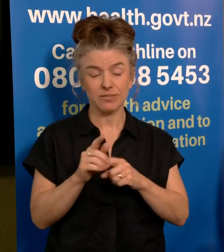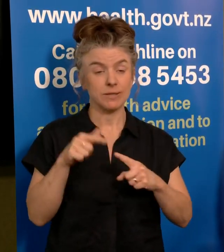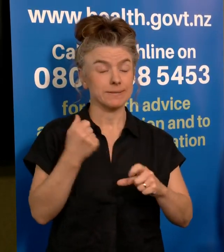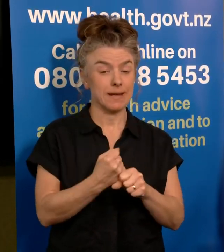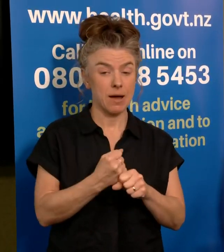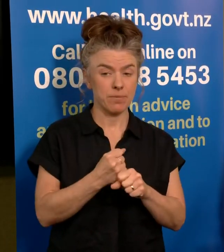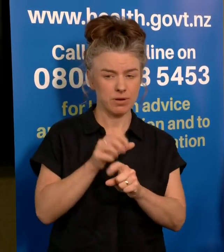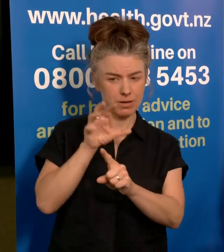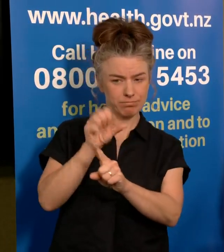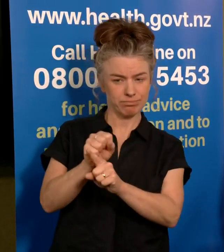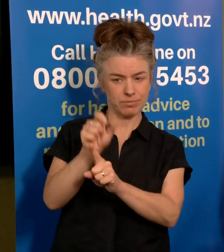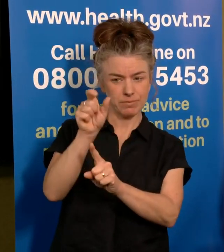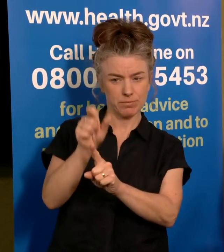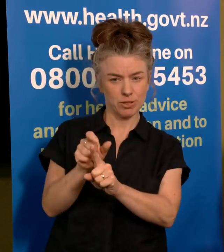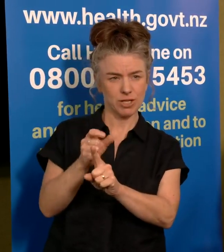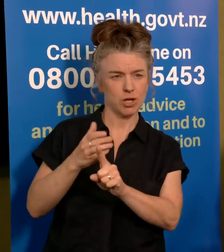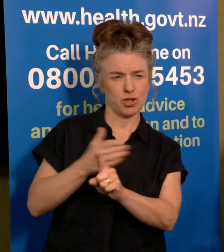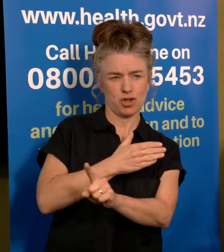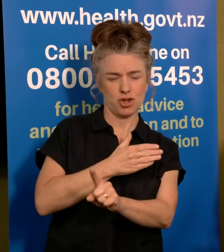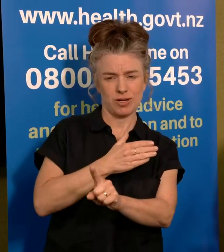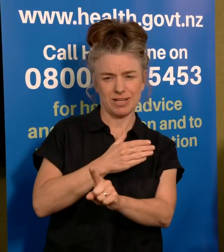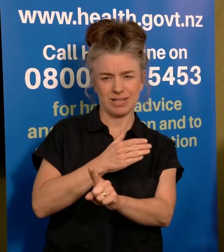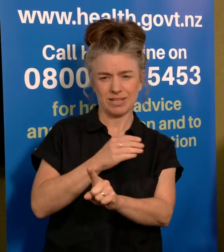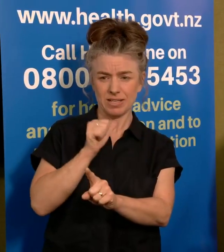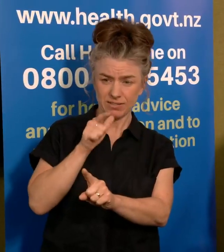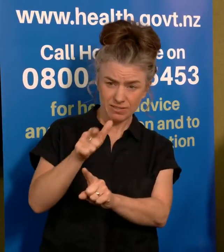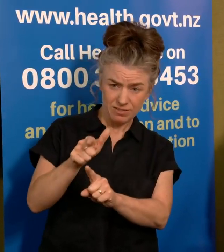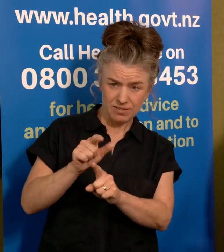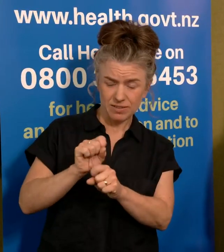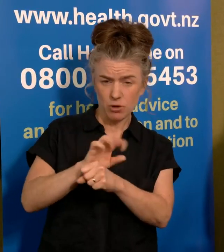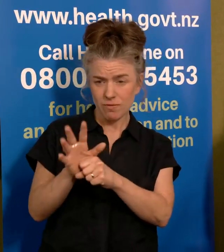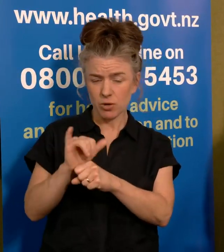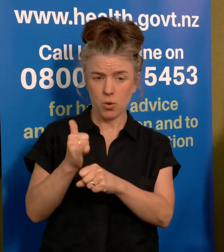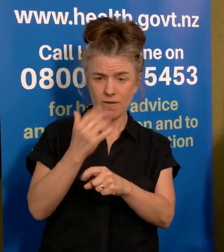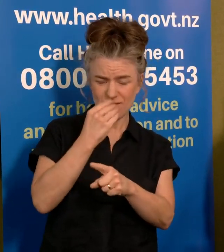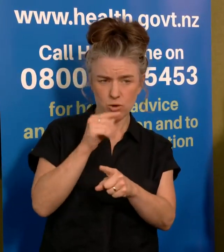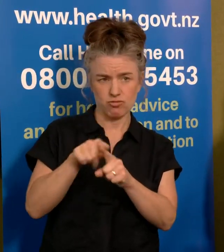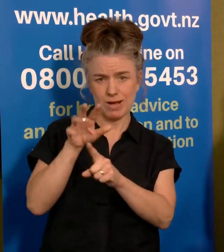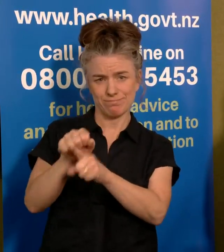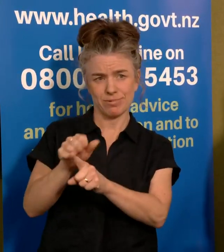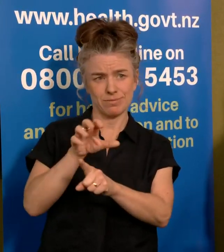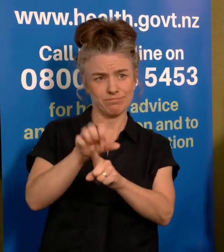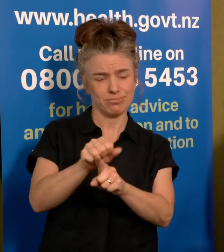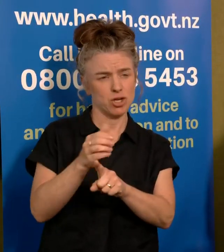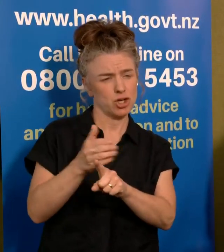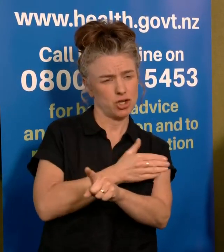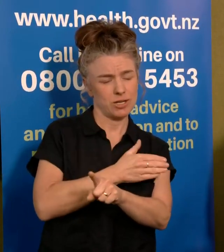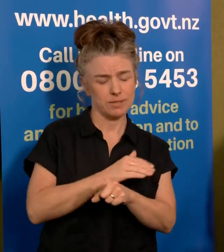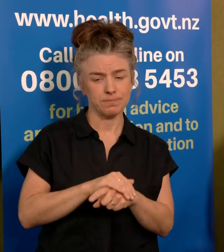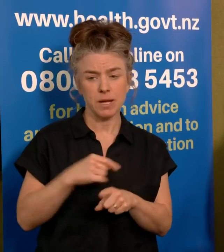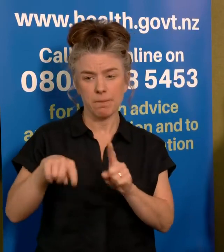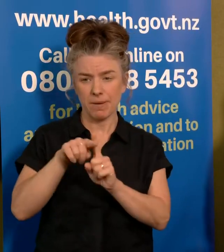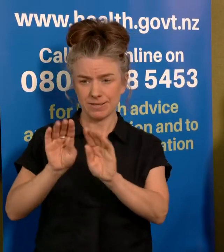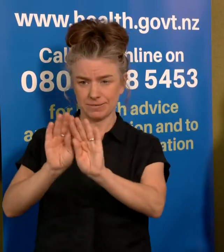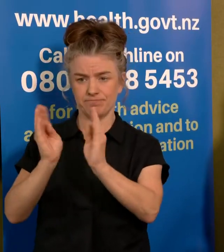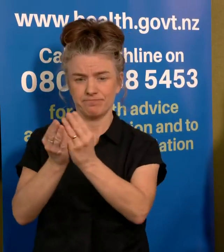any person who might be affected by COVID-19, making sure that there's not transmission